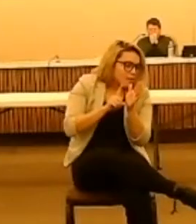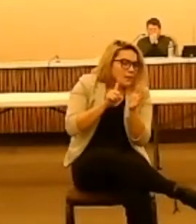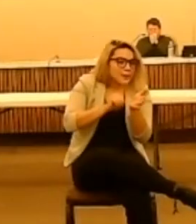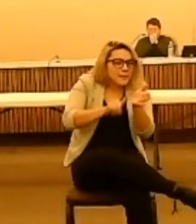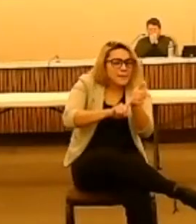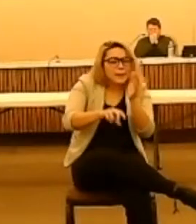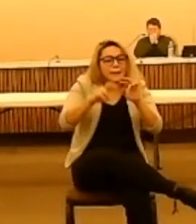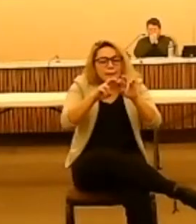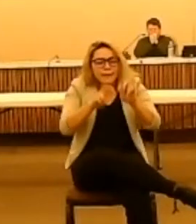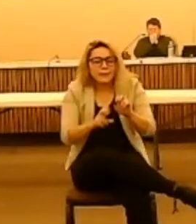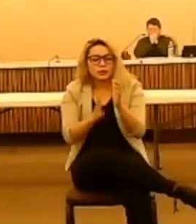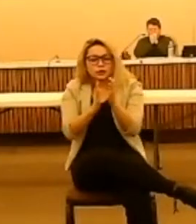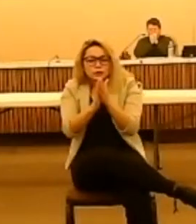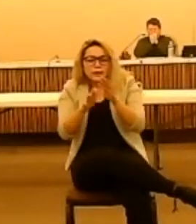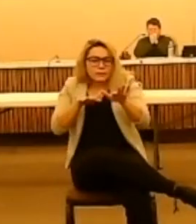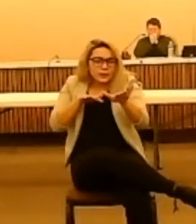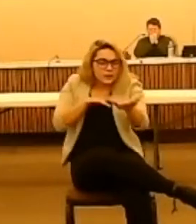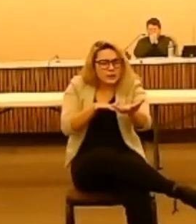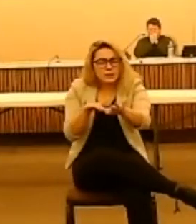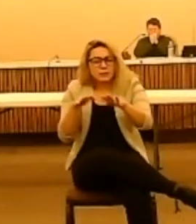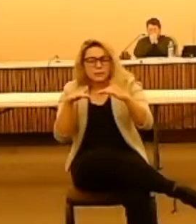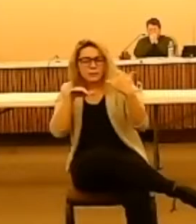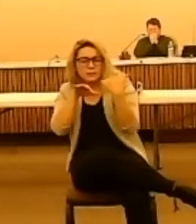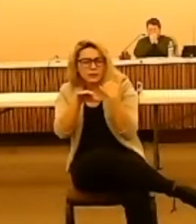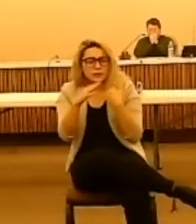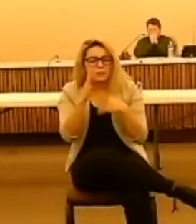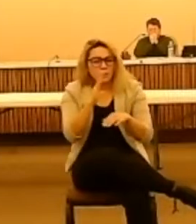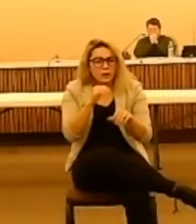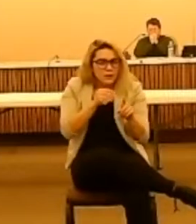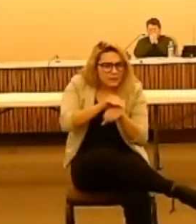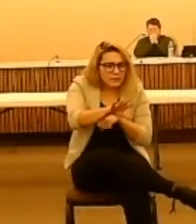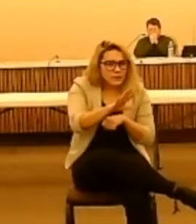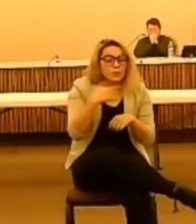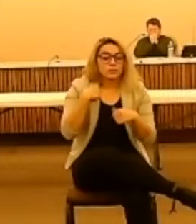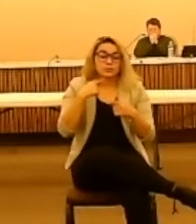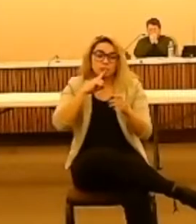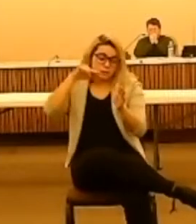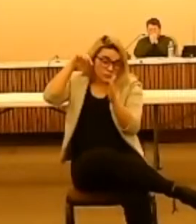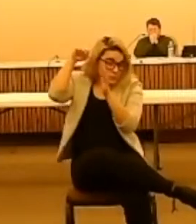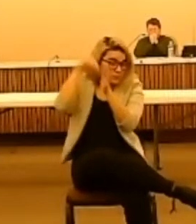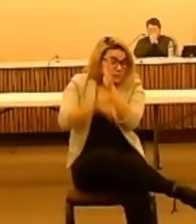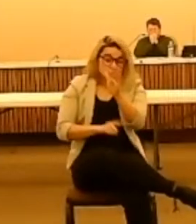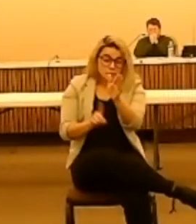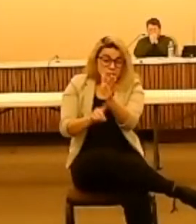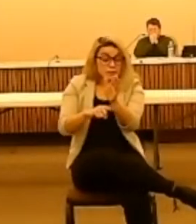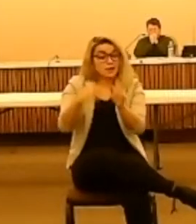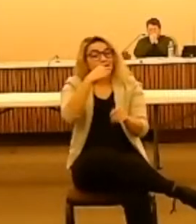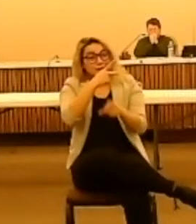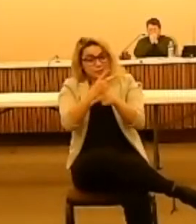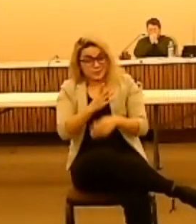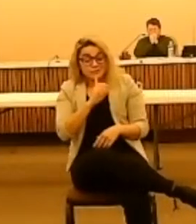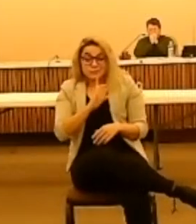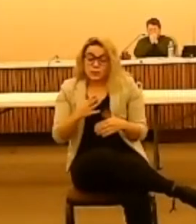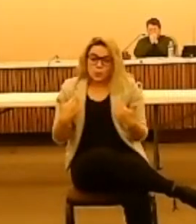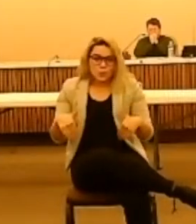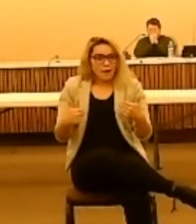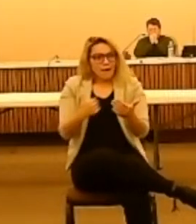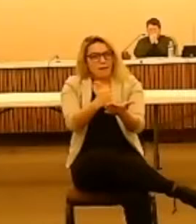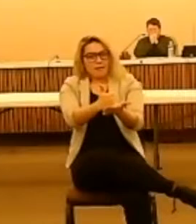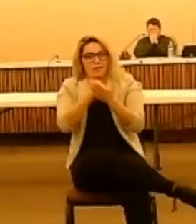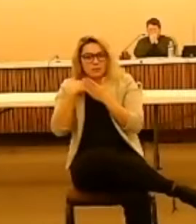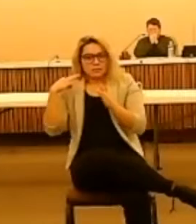the town's consultants. We really did a deep dive, and Mr. Supervisor was very helpful with providing information into